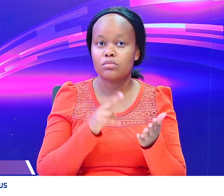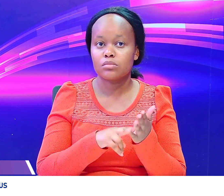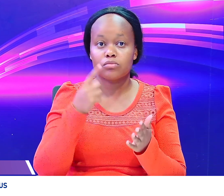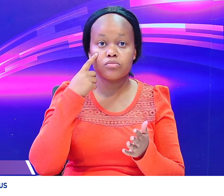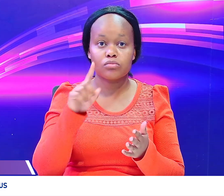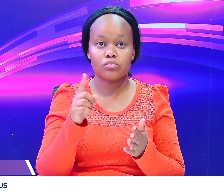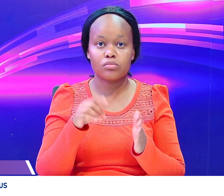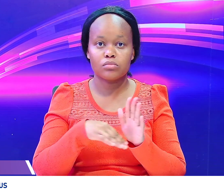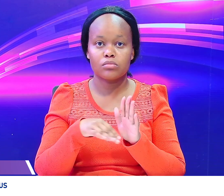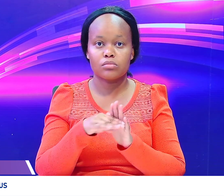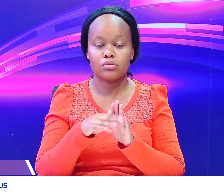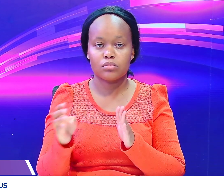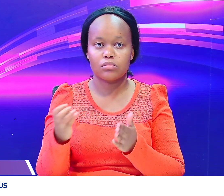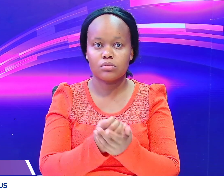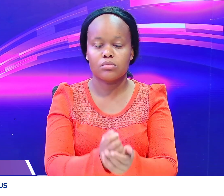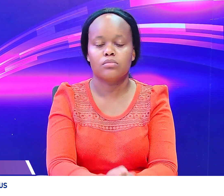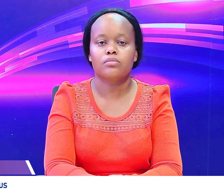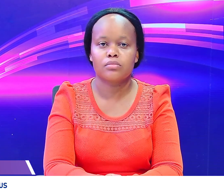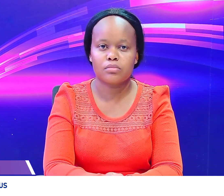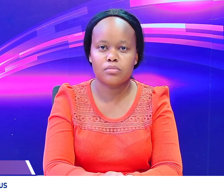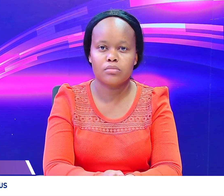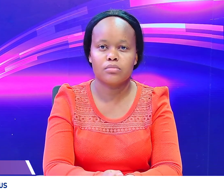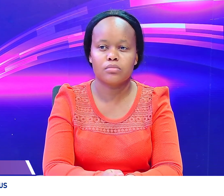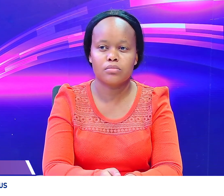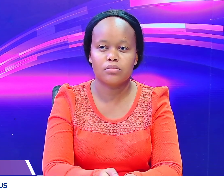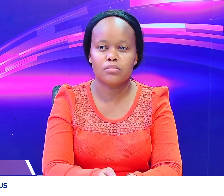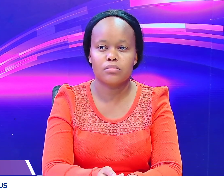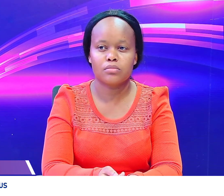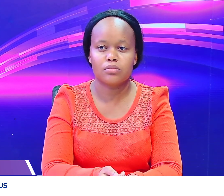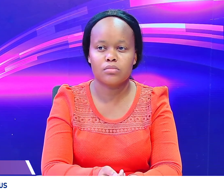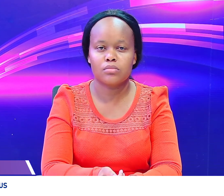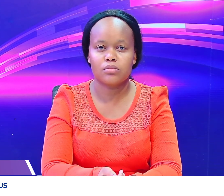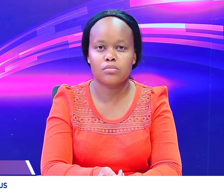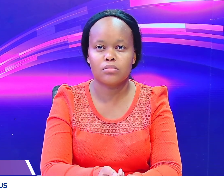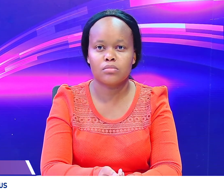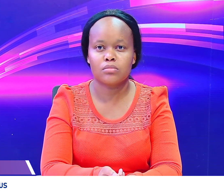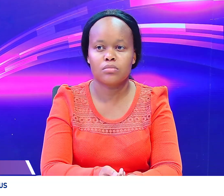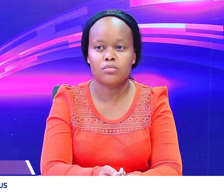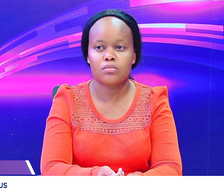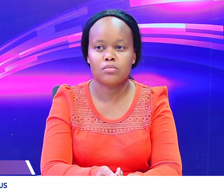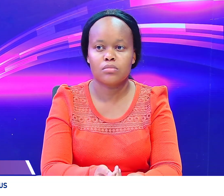but the contract staff remain on fixed-term agreements, depriving them of job security and essential